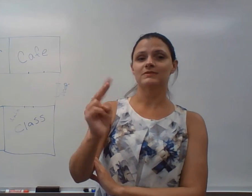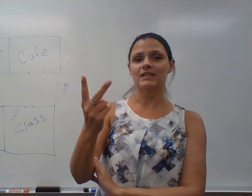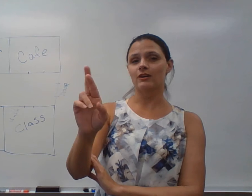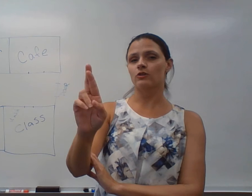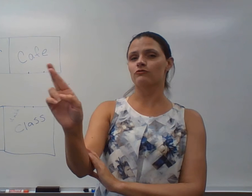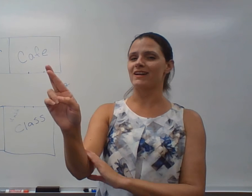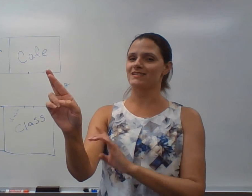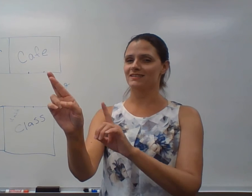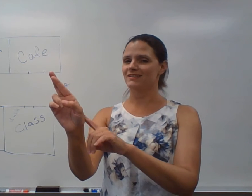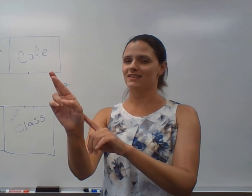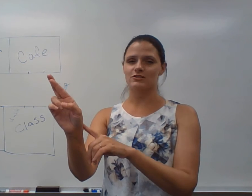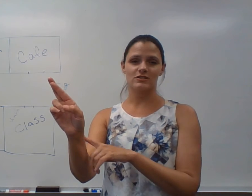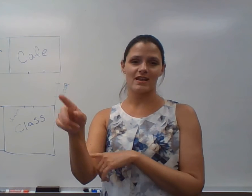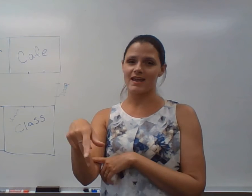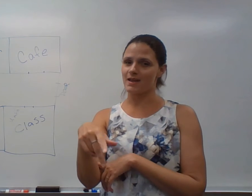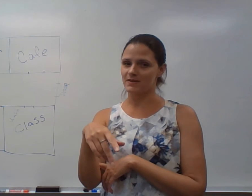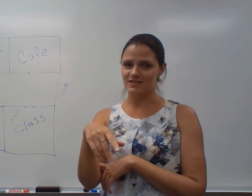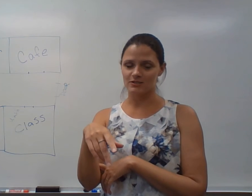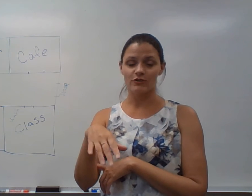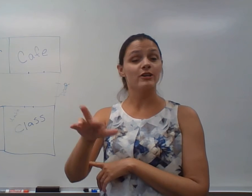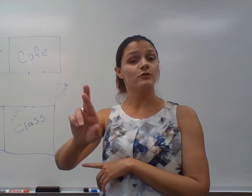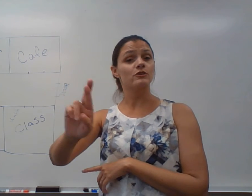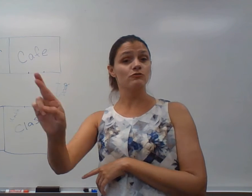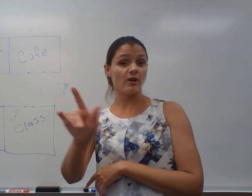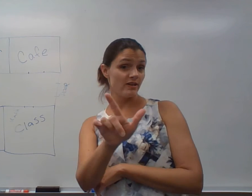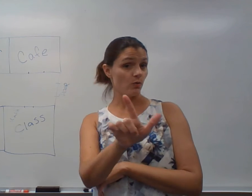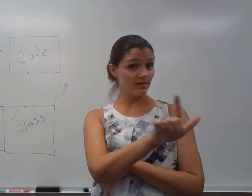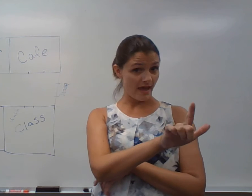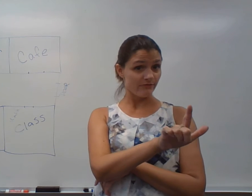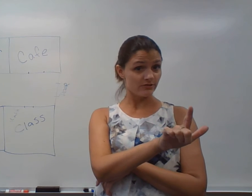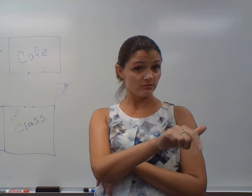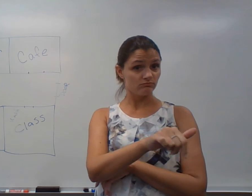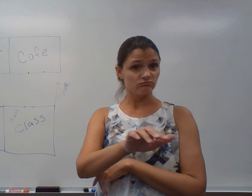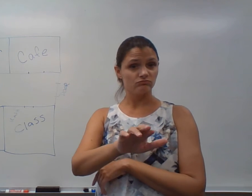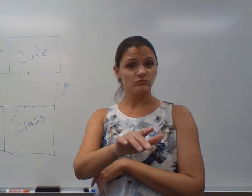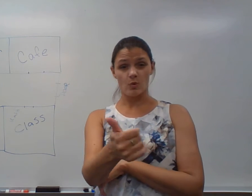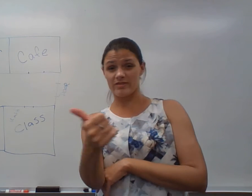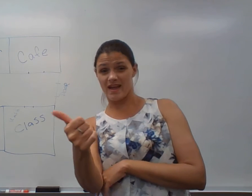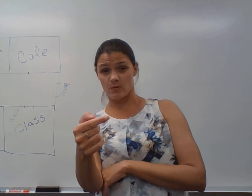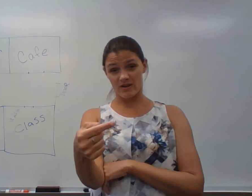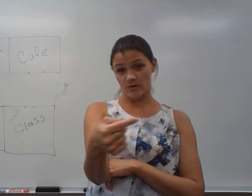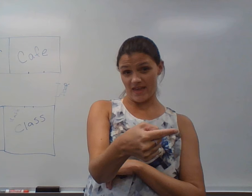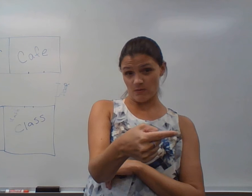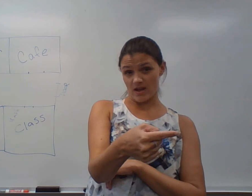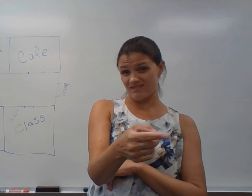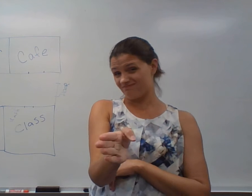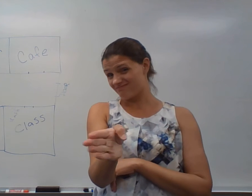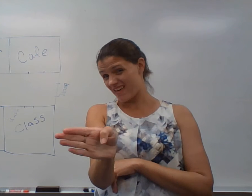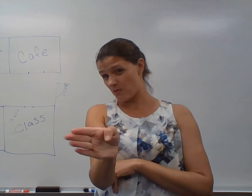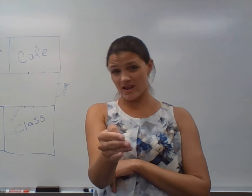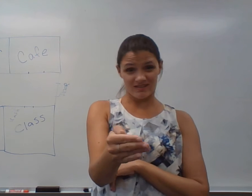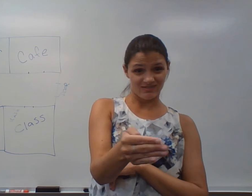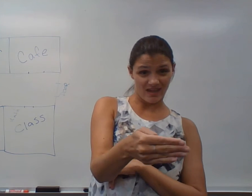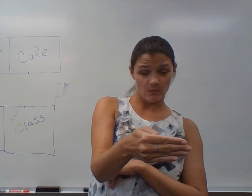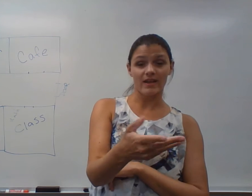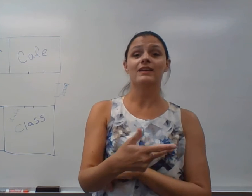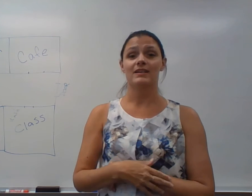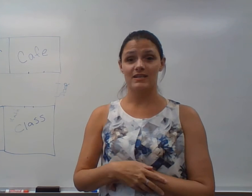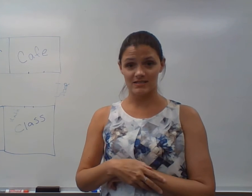Second on the right. That's just out of habit I did right. You could do right or left, or that way or that way, that way, that way,